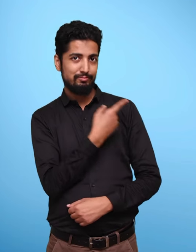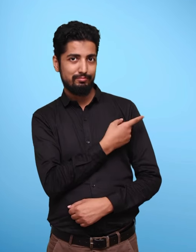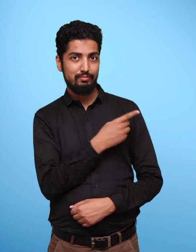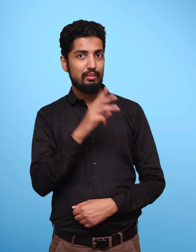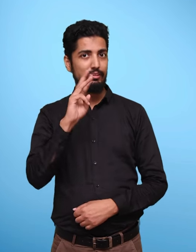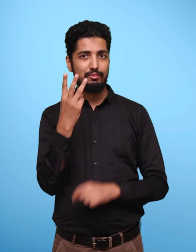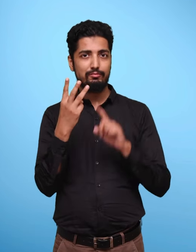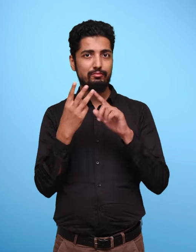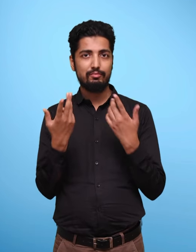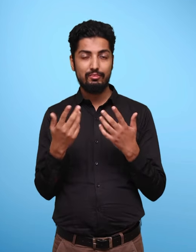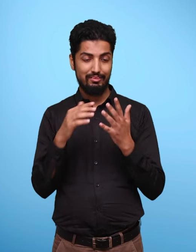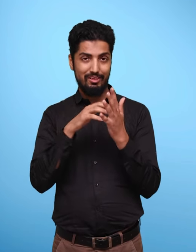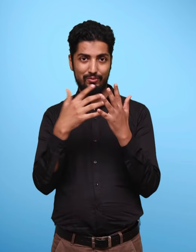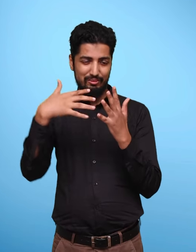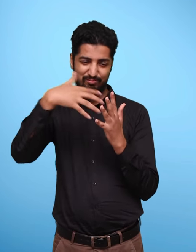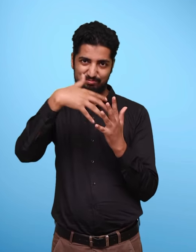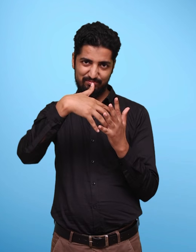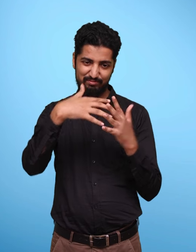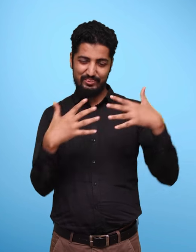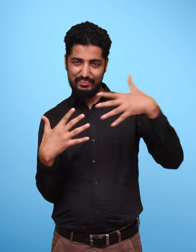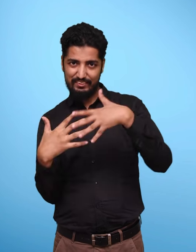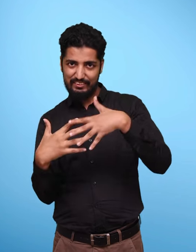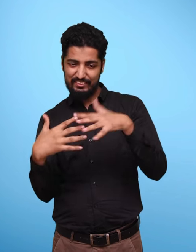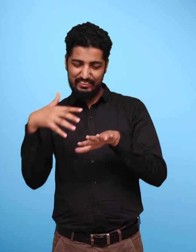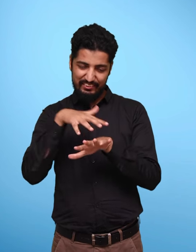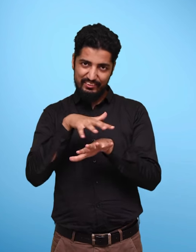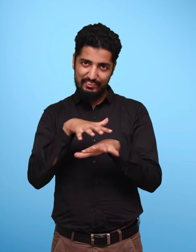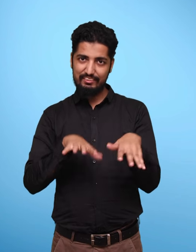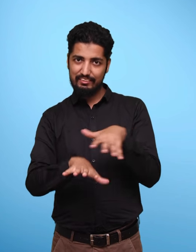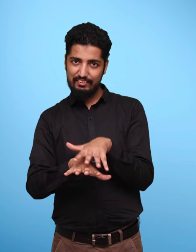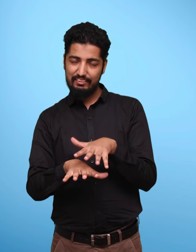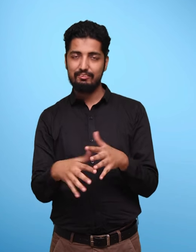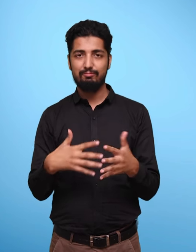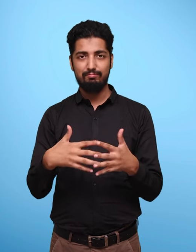This picture shows washing between the fingers under running water.